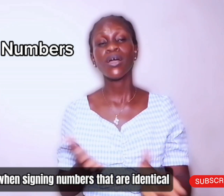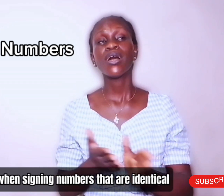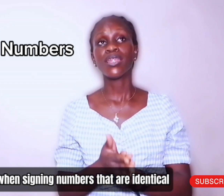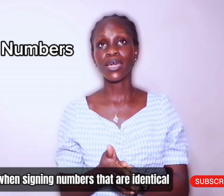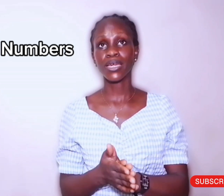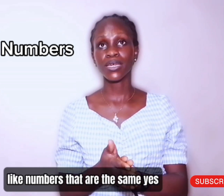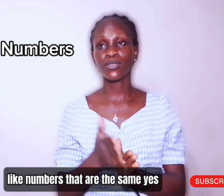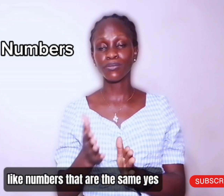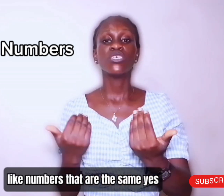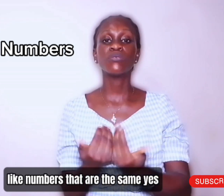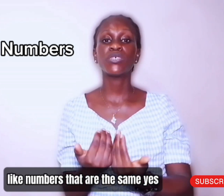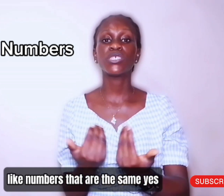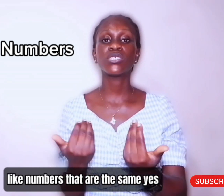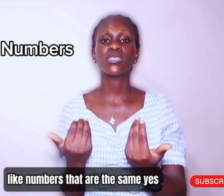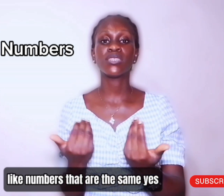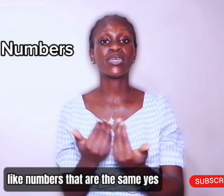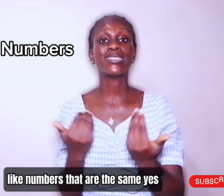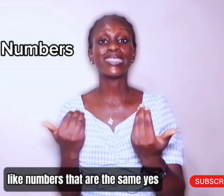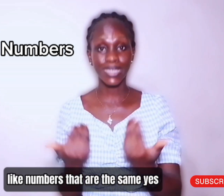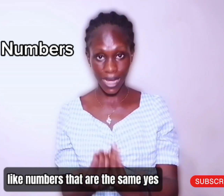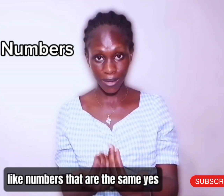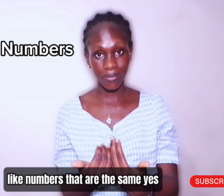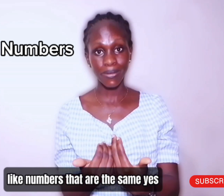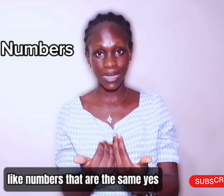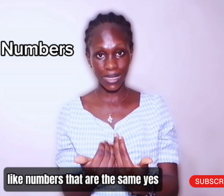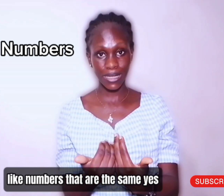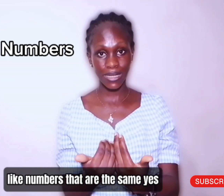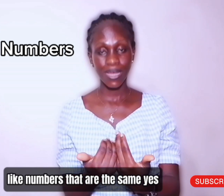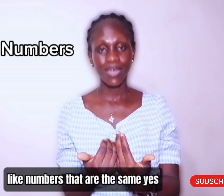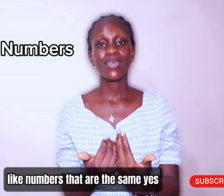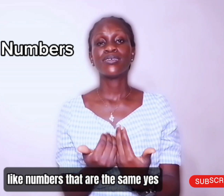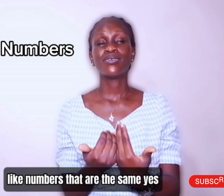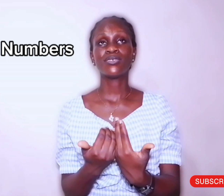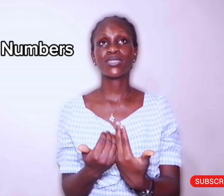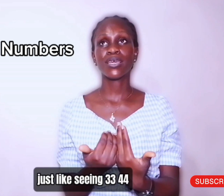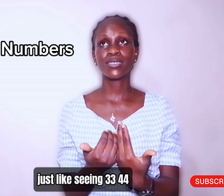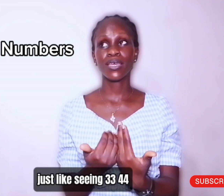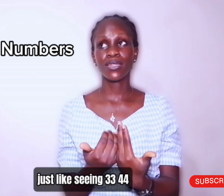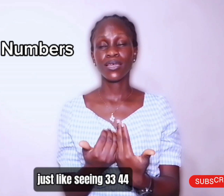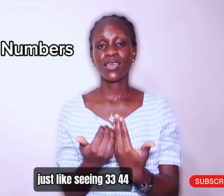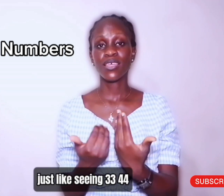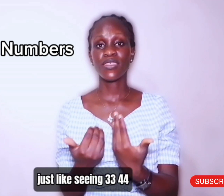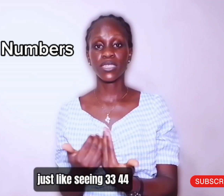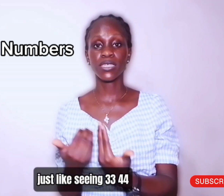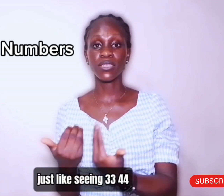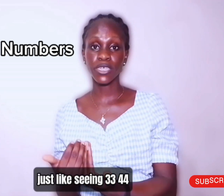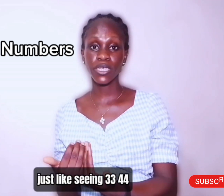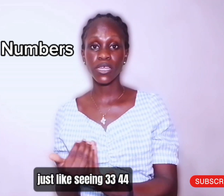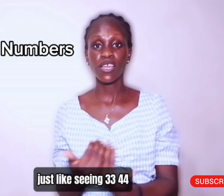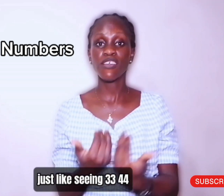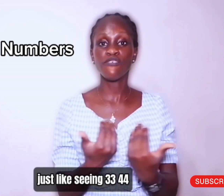like numbers that are the same. Yes, just like saying 33,